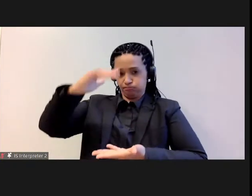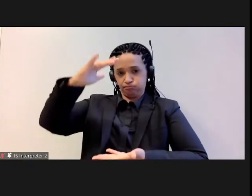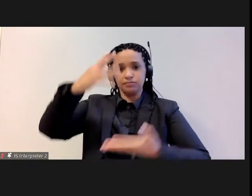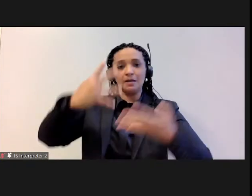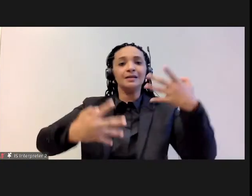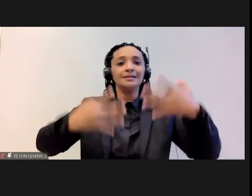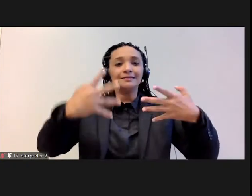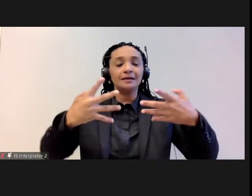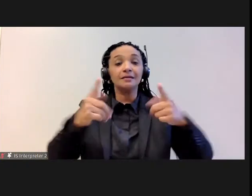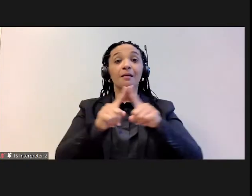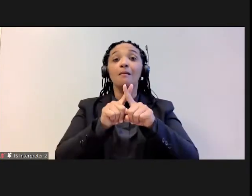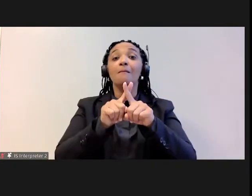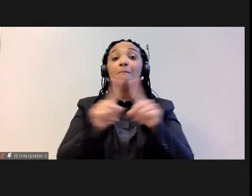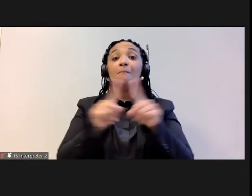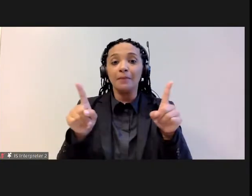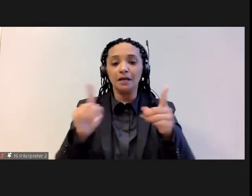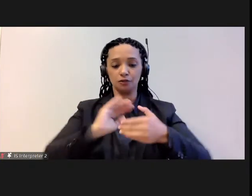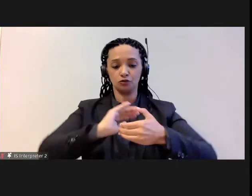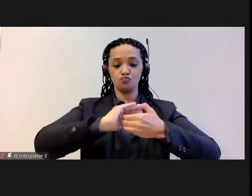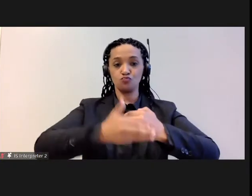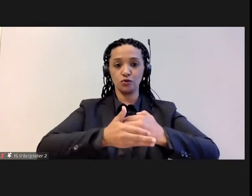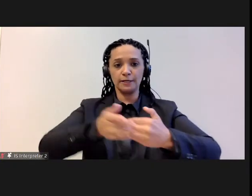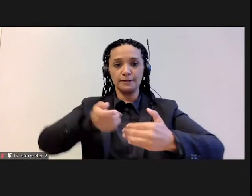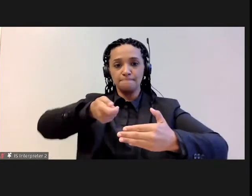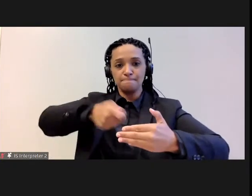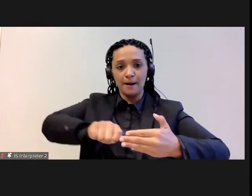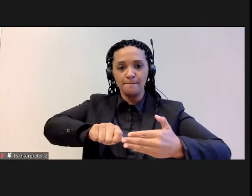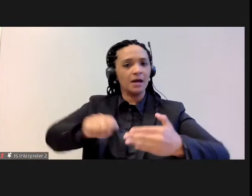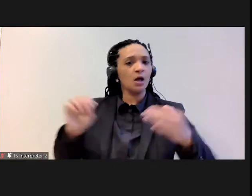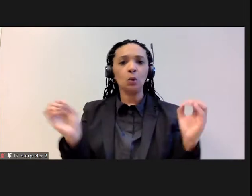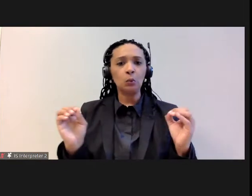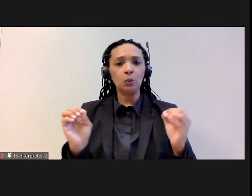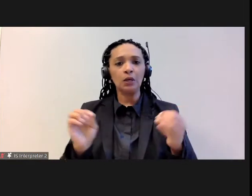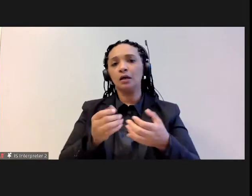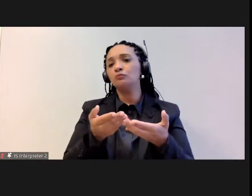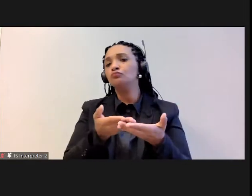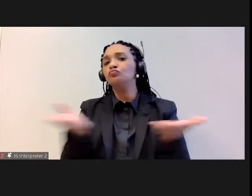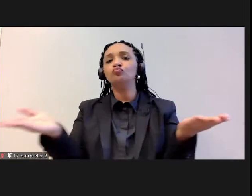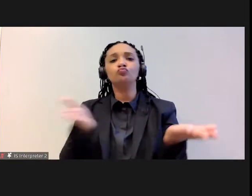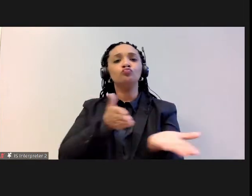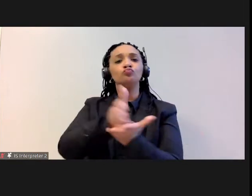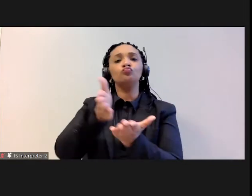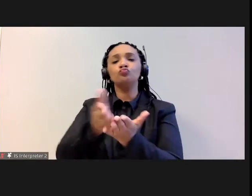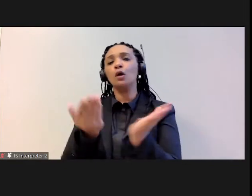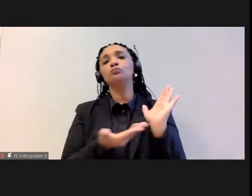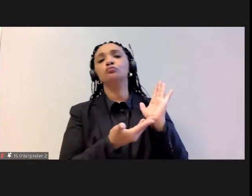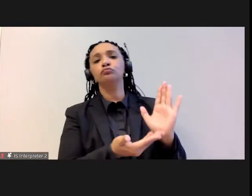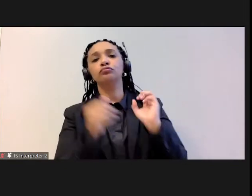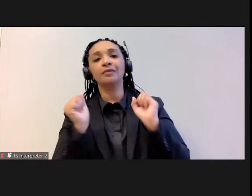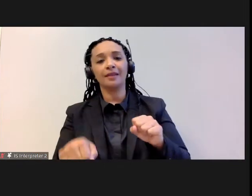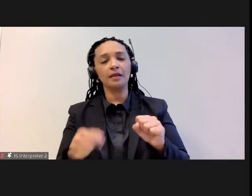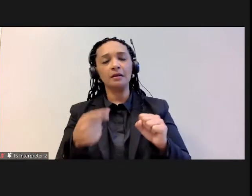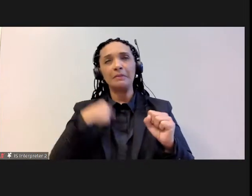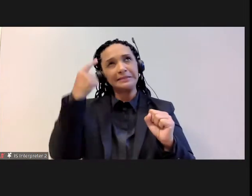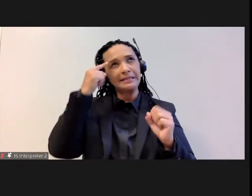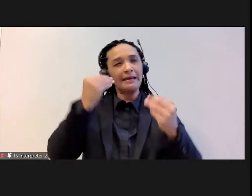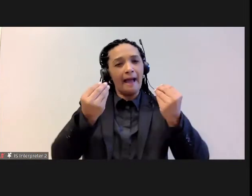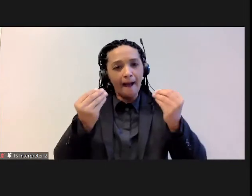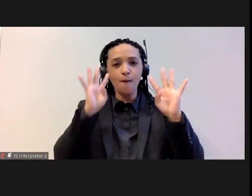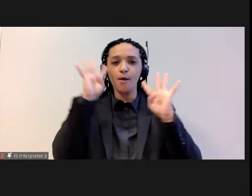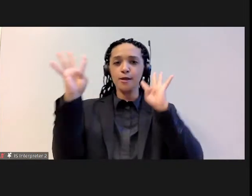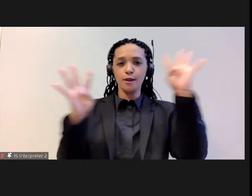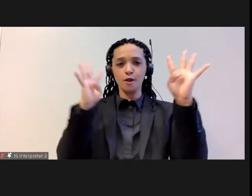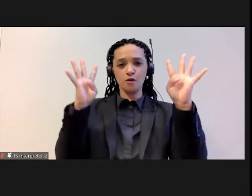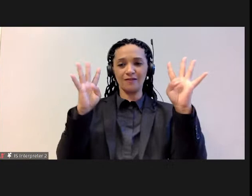we secure and protect this data, there are a lot of gaps, in that area that we also need to find innovative and creative ways to actually be able to address